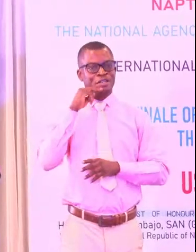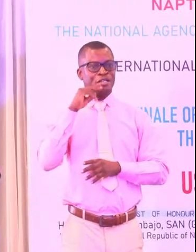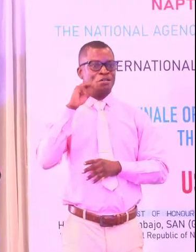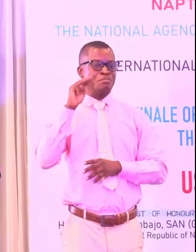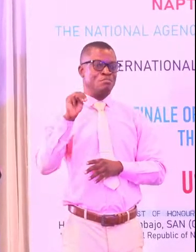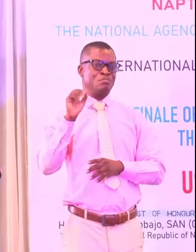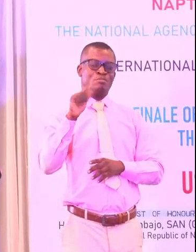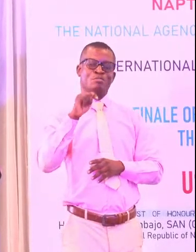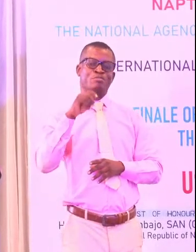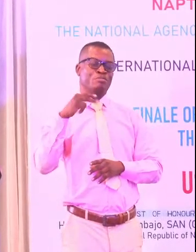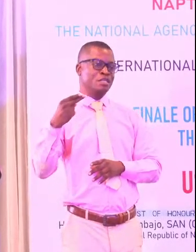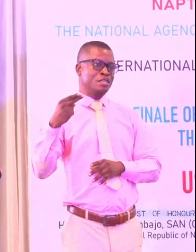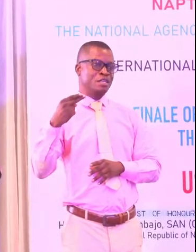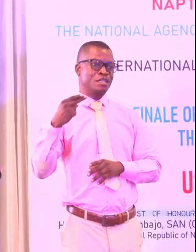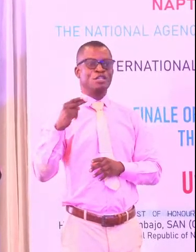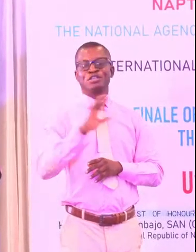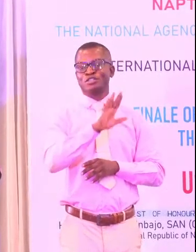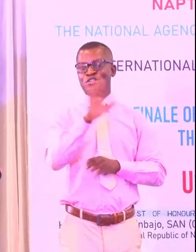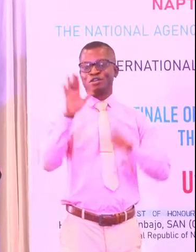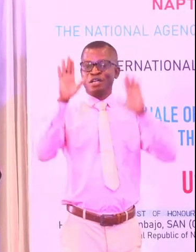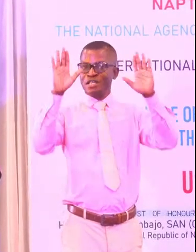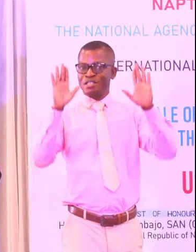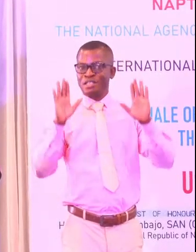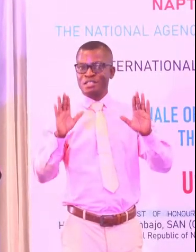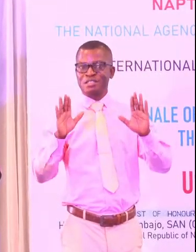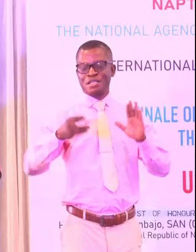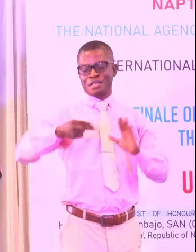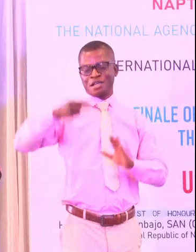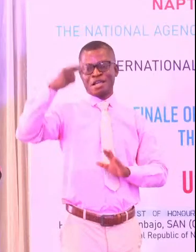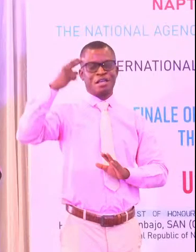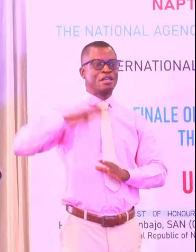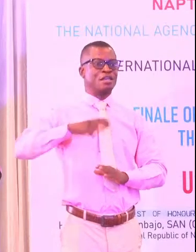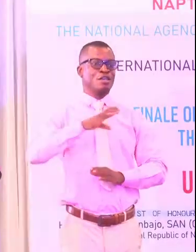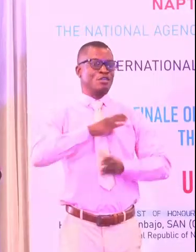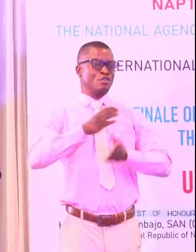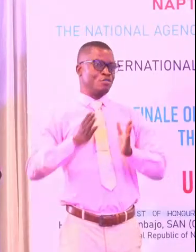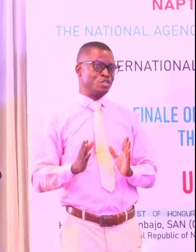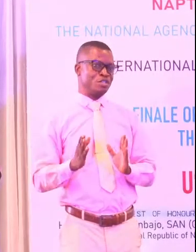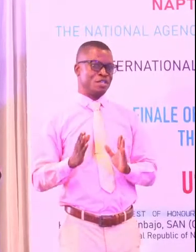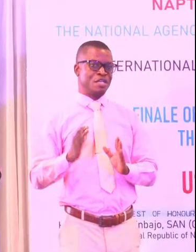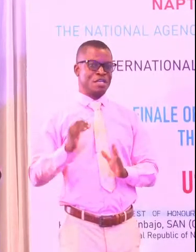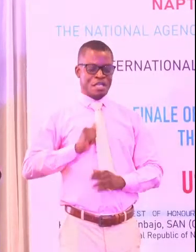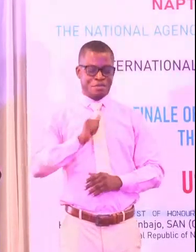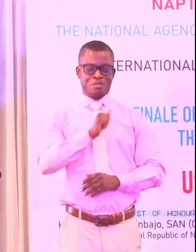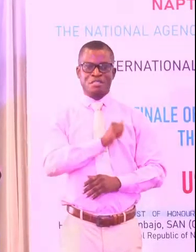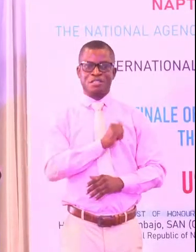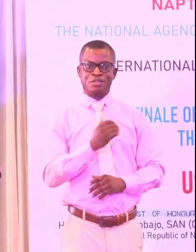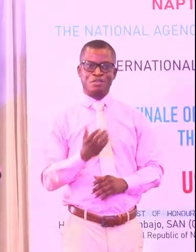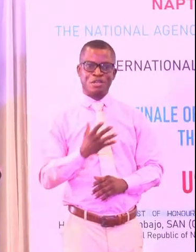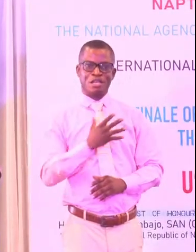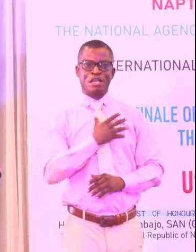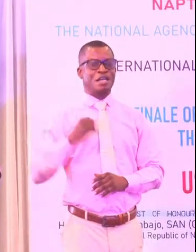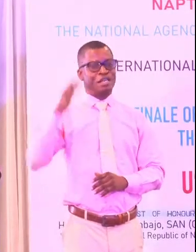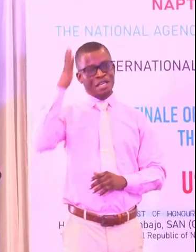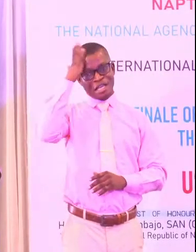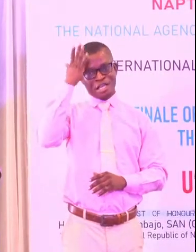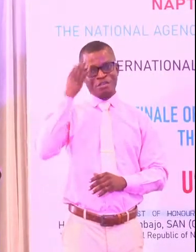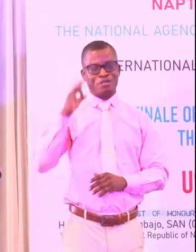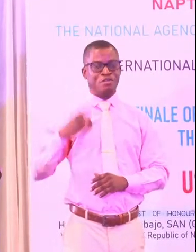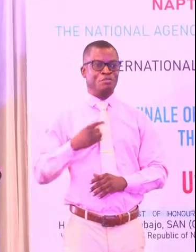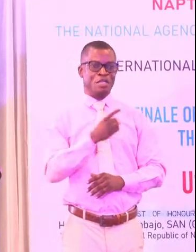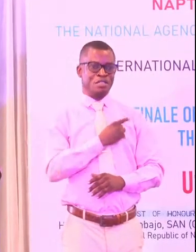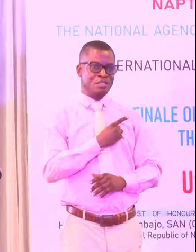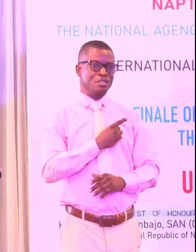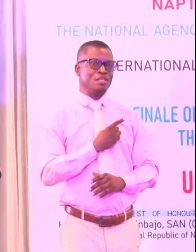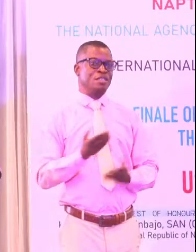Matthias, Your Excellencies, High Commissioners, Ambassadors, and heads of diplomatic missions